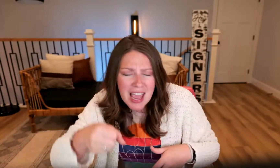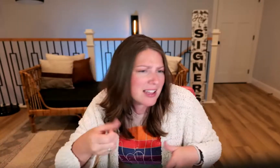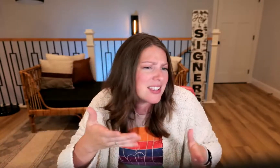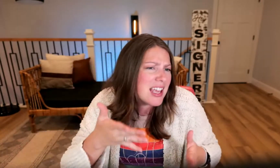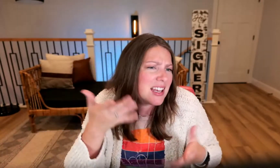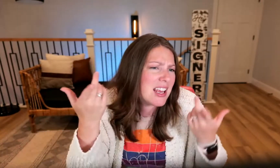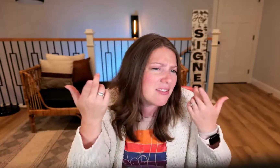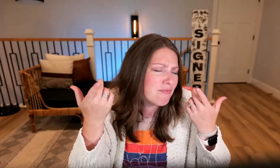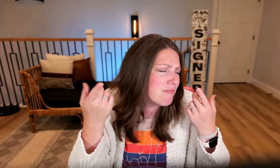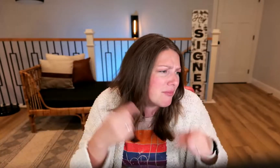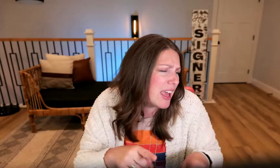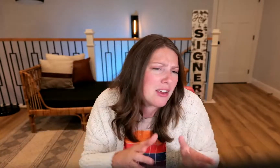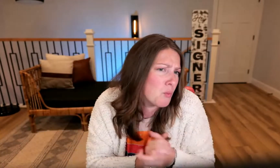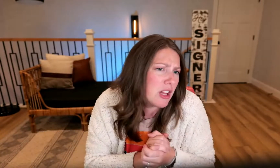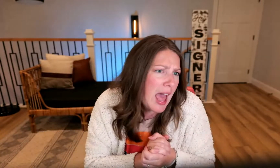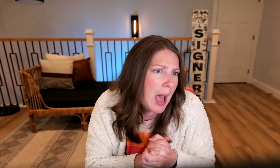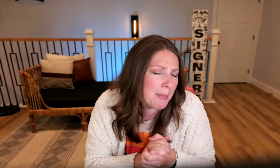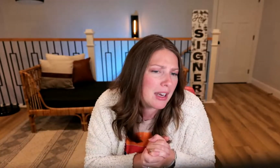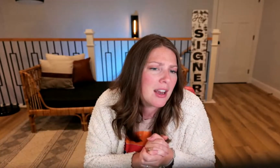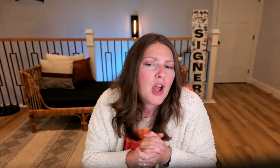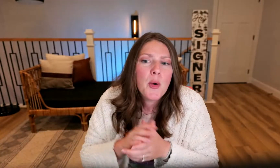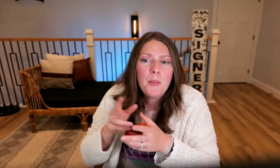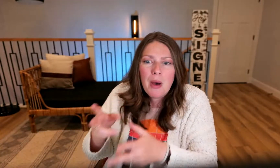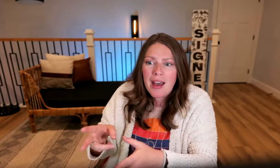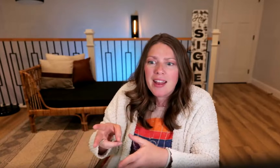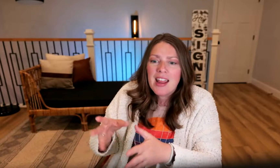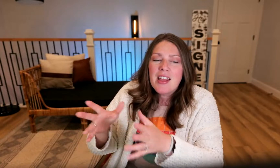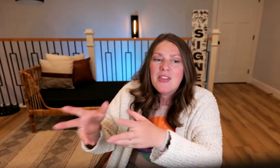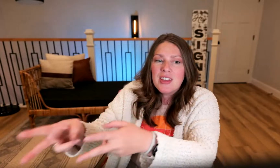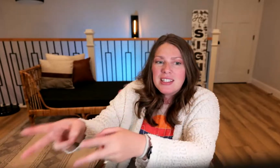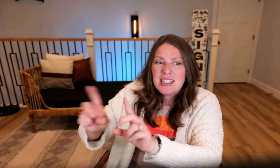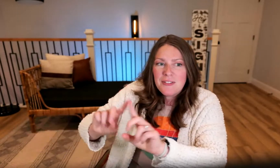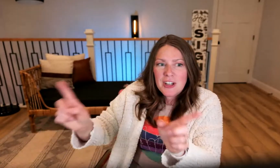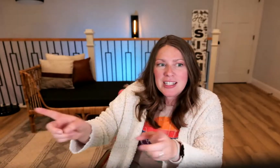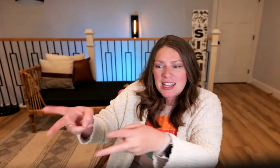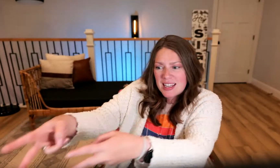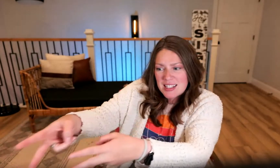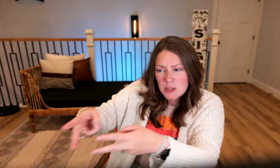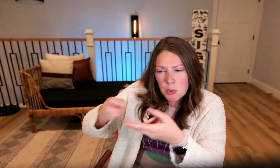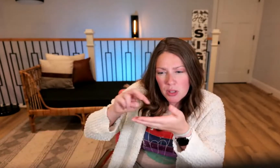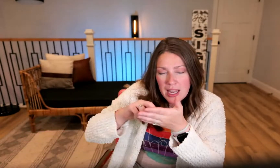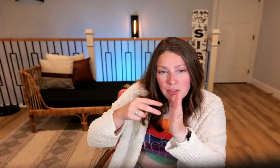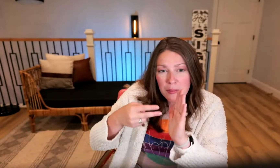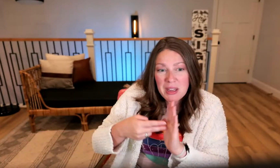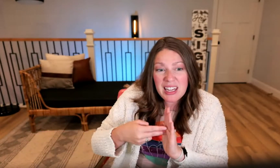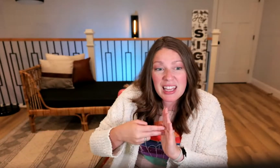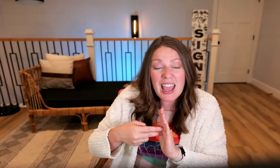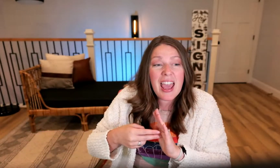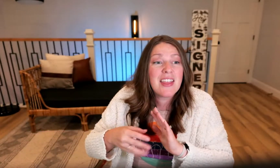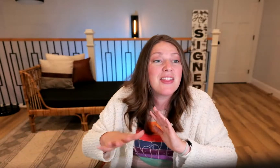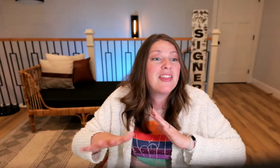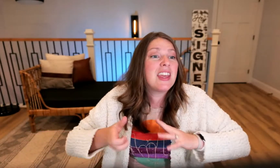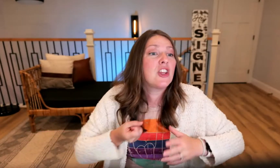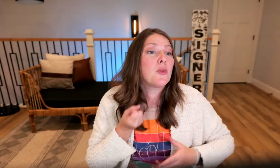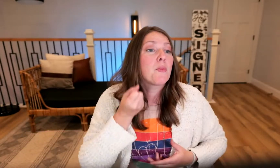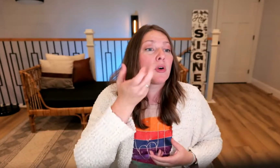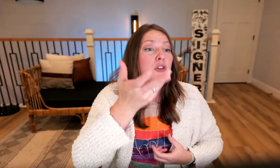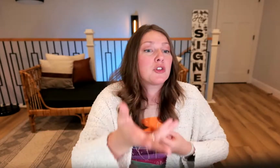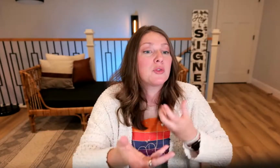Yes, it will happen. But the difference is pulling out the meaning and then